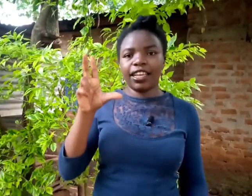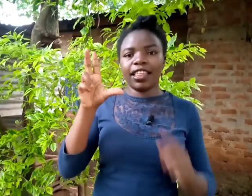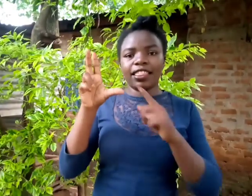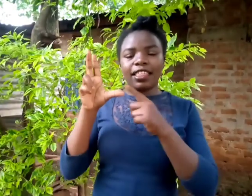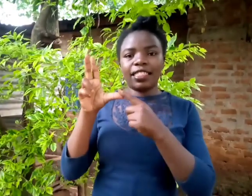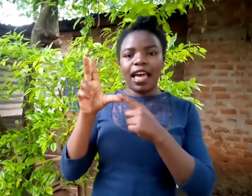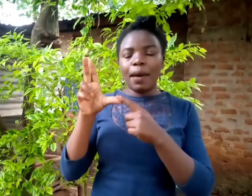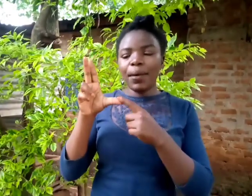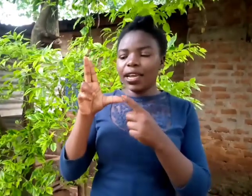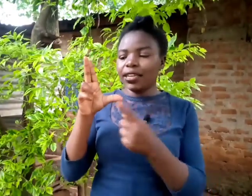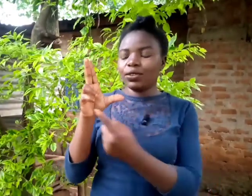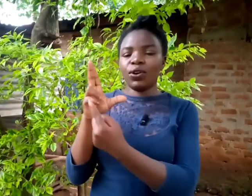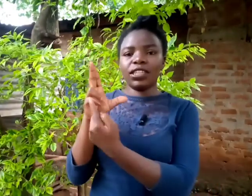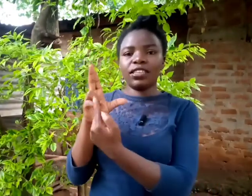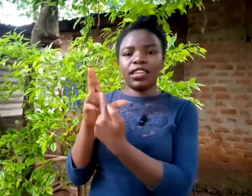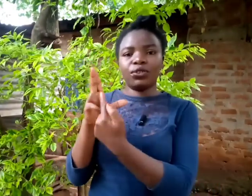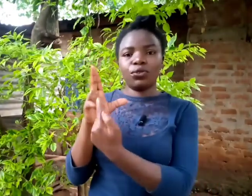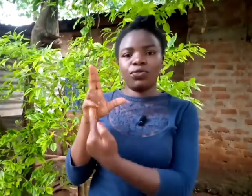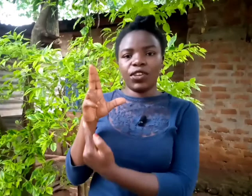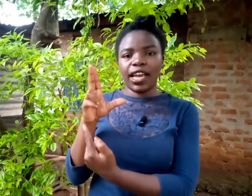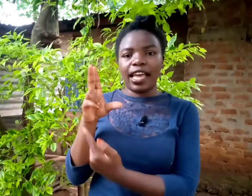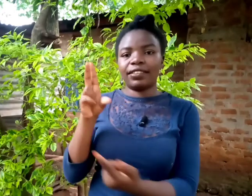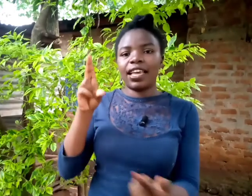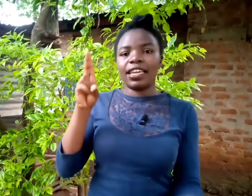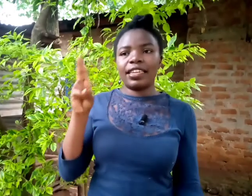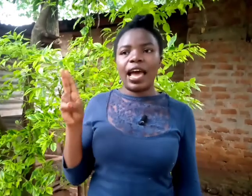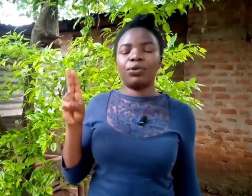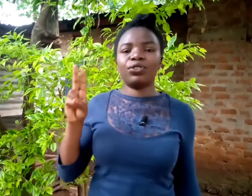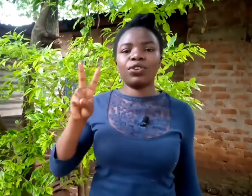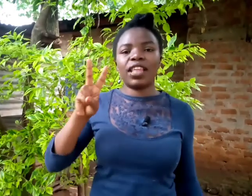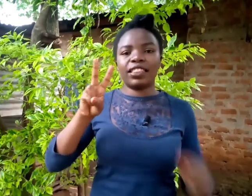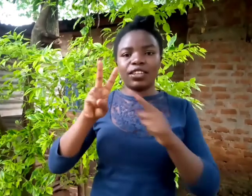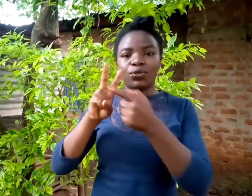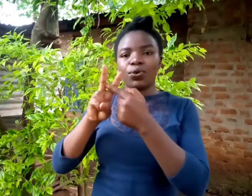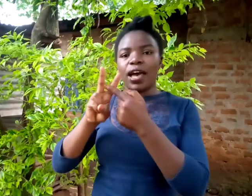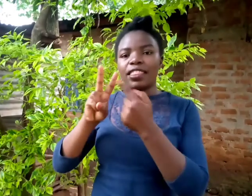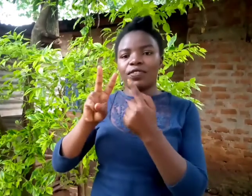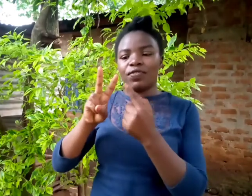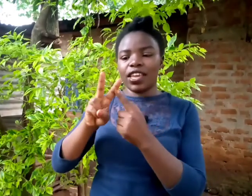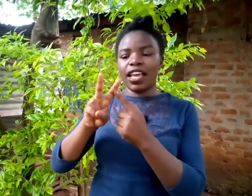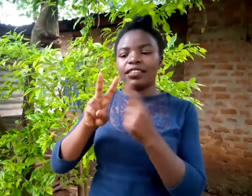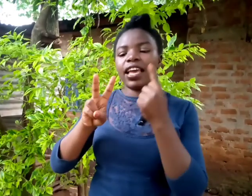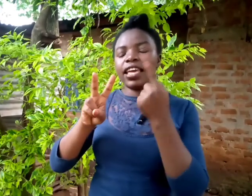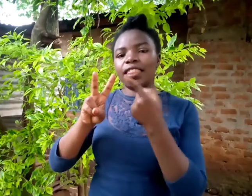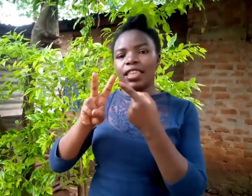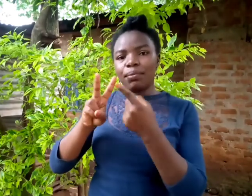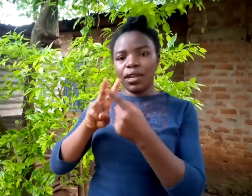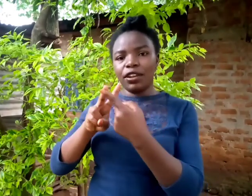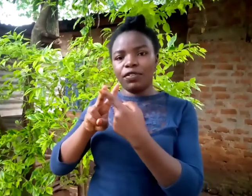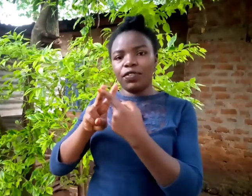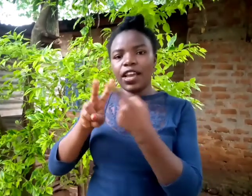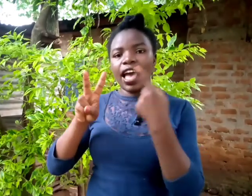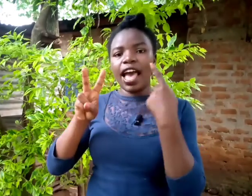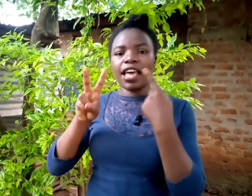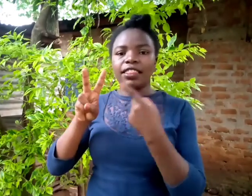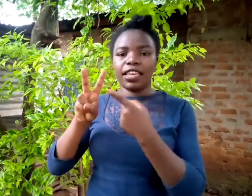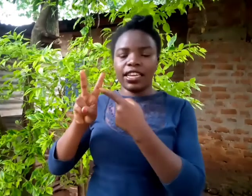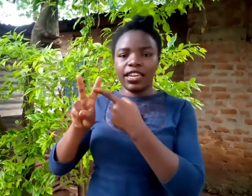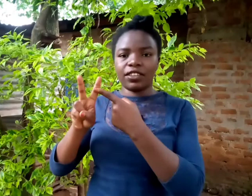The thumb is holding the two fingers down so that the two other fingers, the middle finger and the index